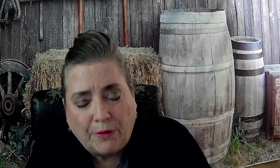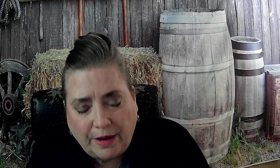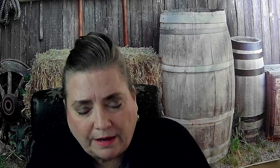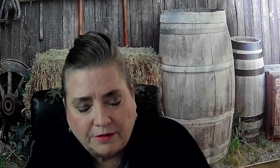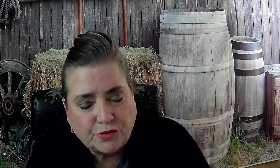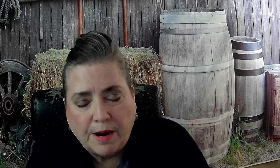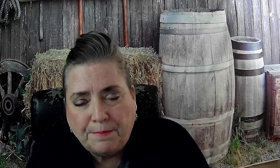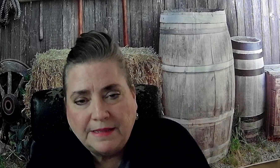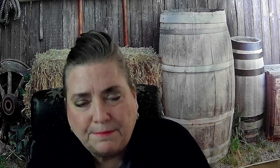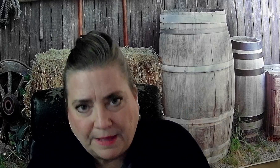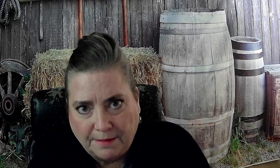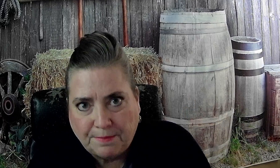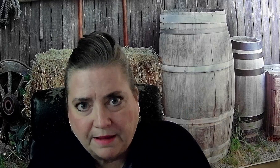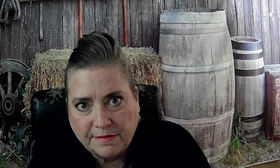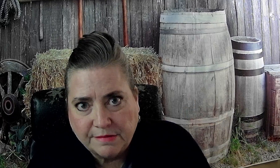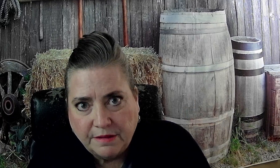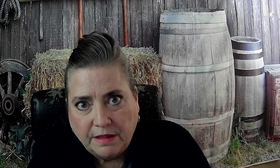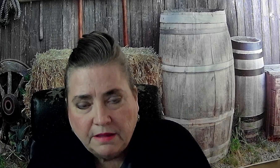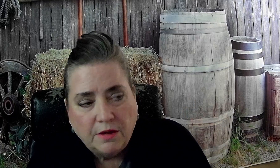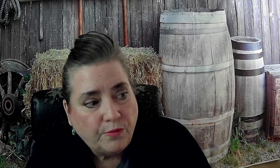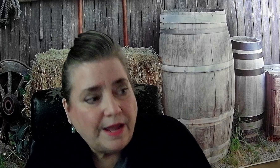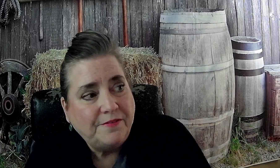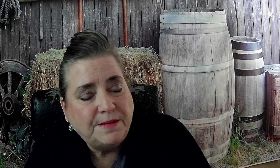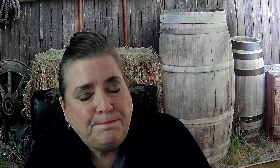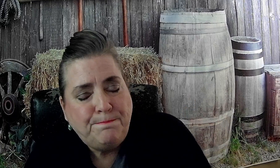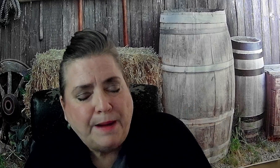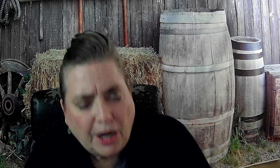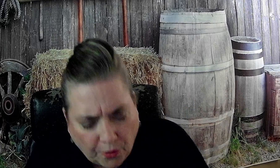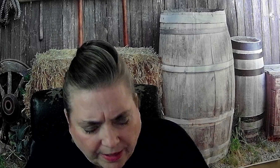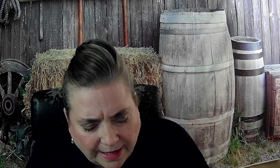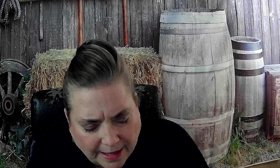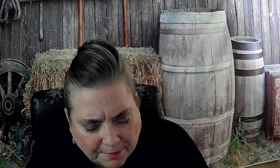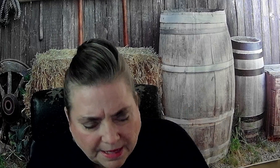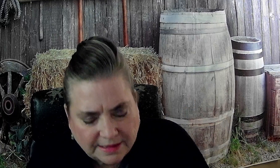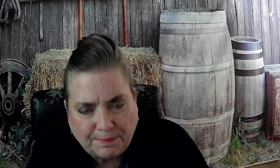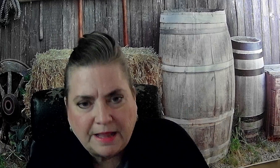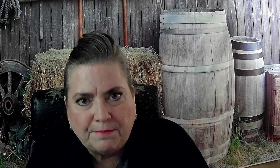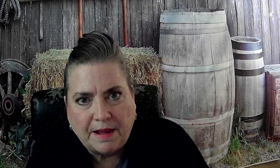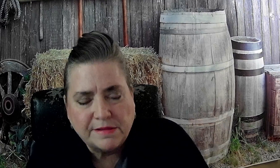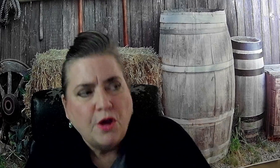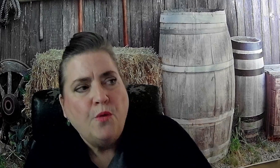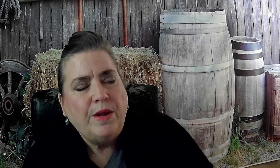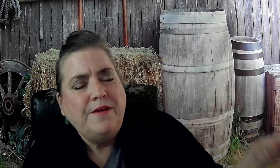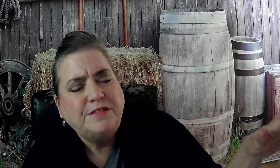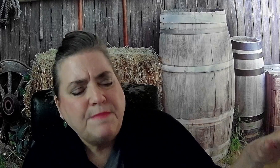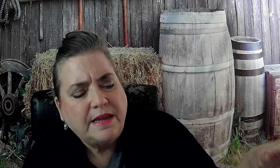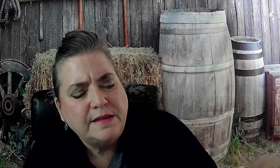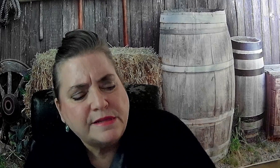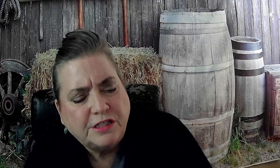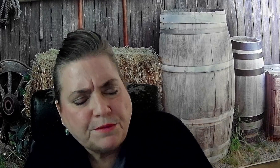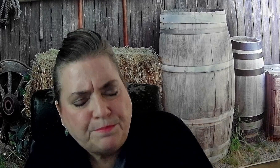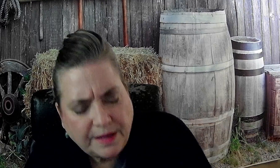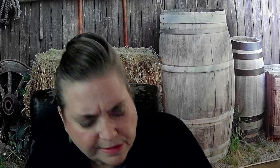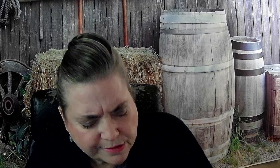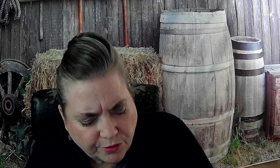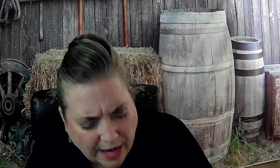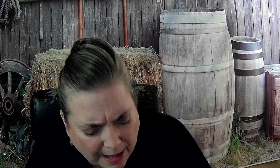burying Trump at the ballot box. We have to bury him at the ballot box. We have to make it such a big tsunami,